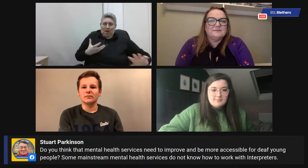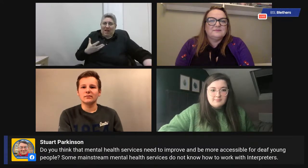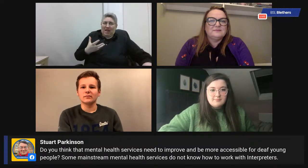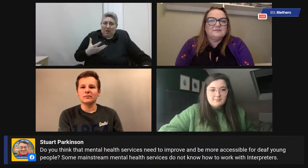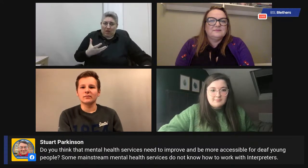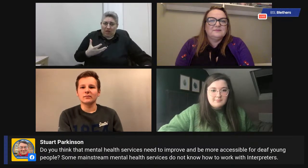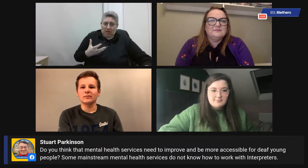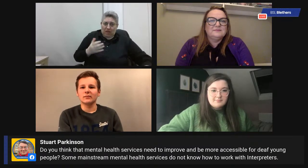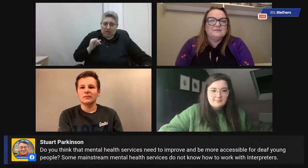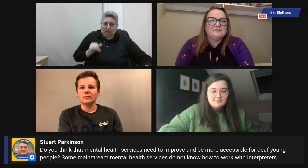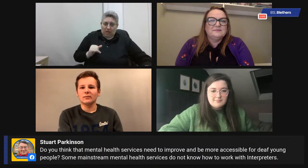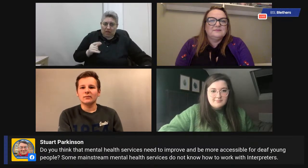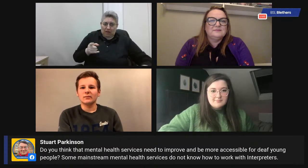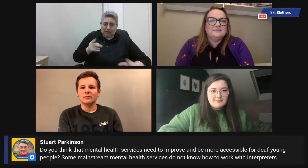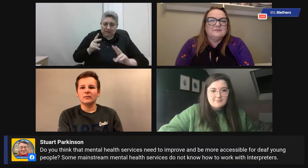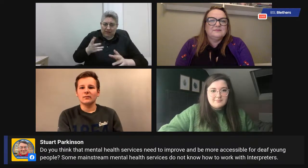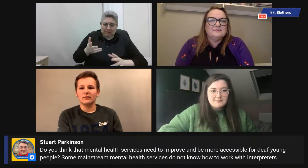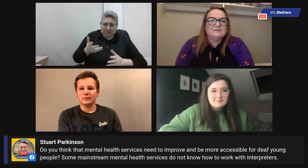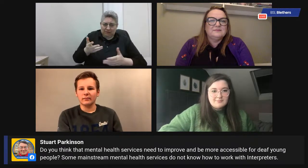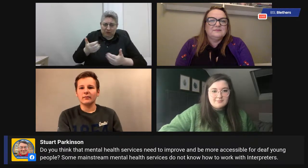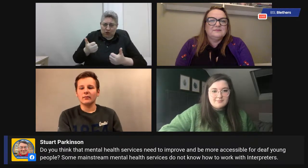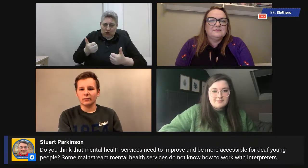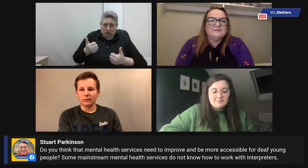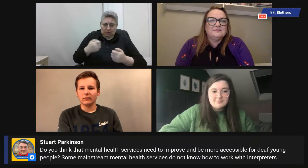and access, so